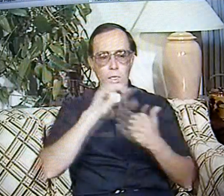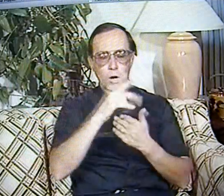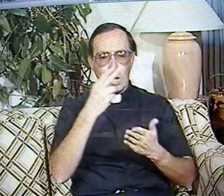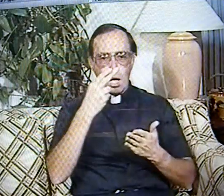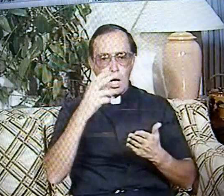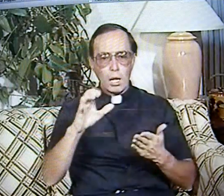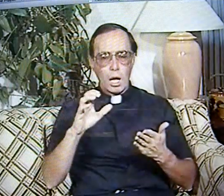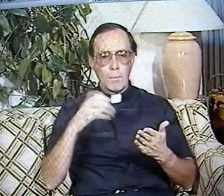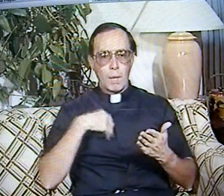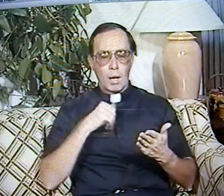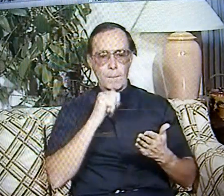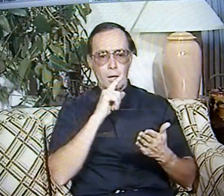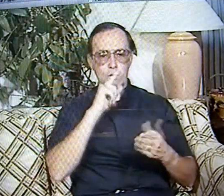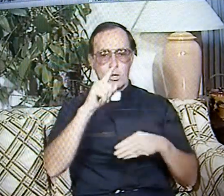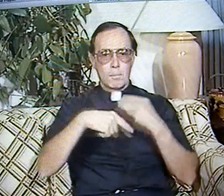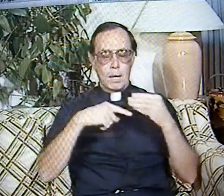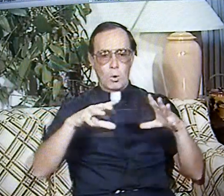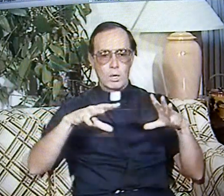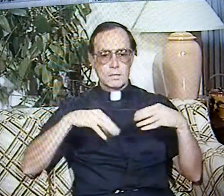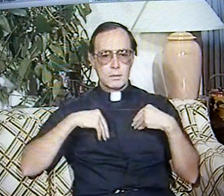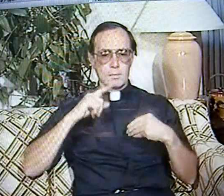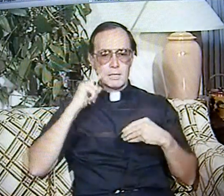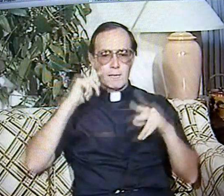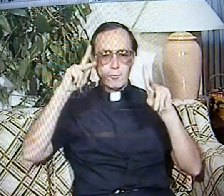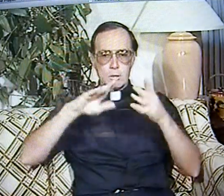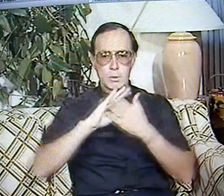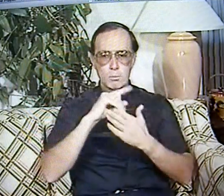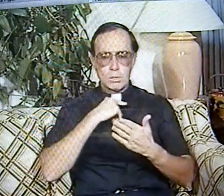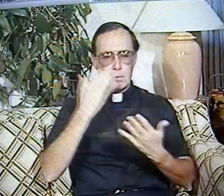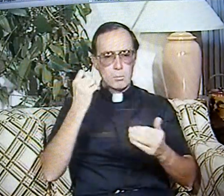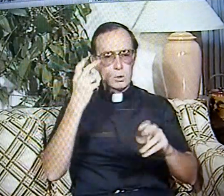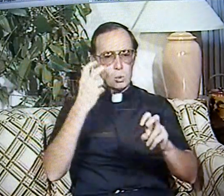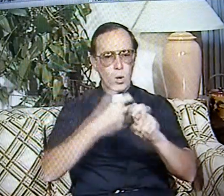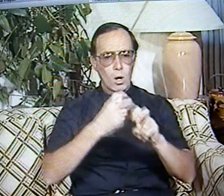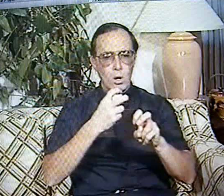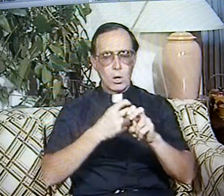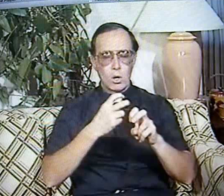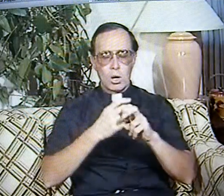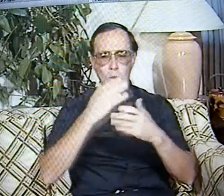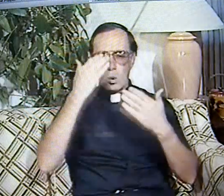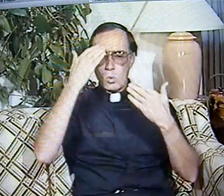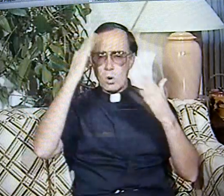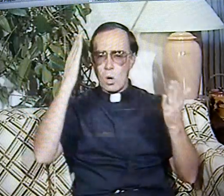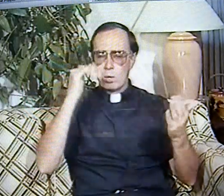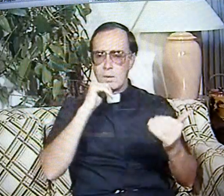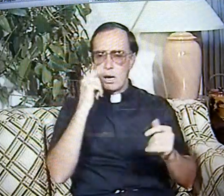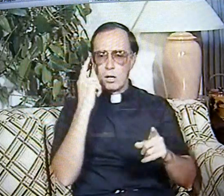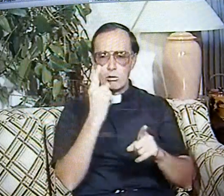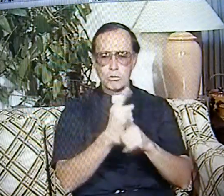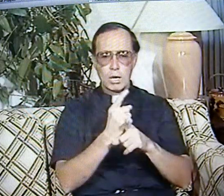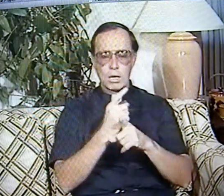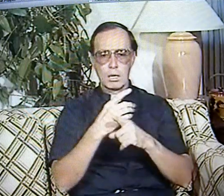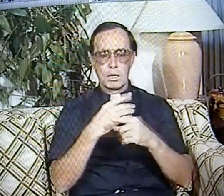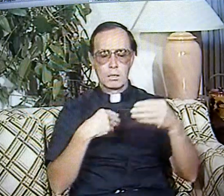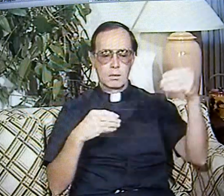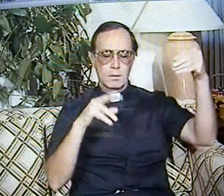didn't know you were deaf. I didn't know you were handicapped. I don't know if I can accept a deaf person into